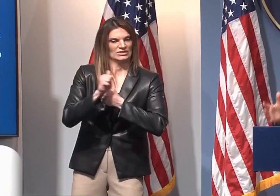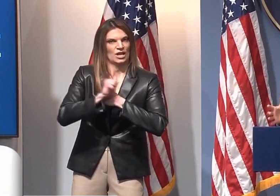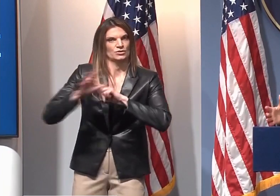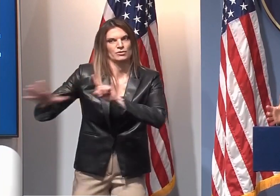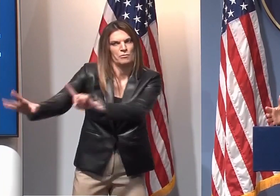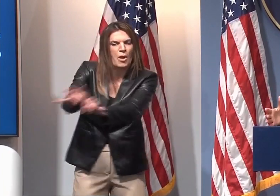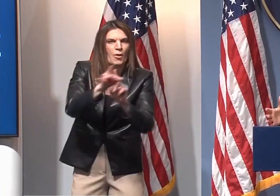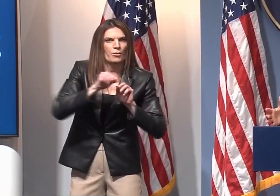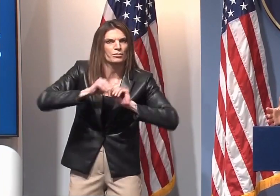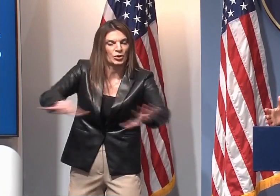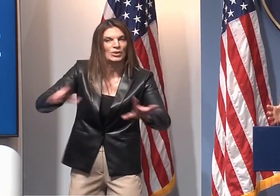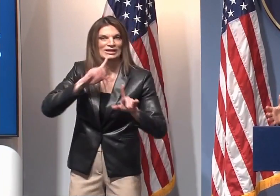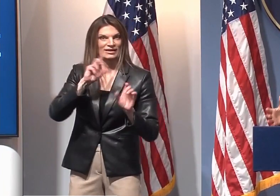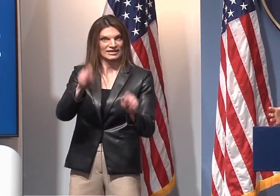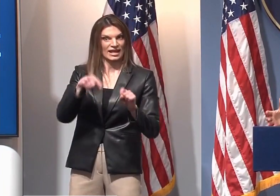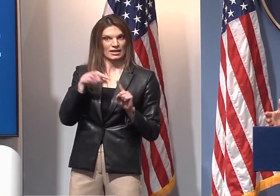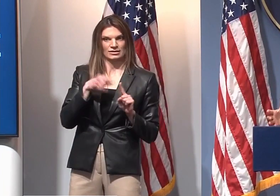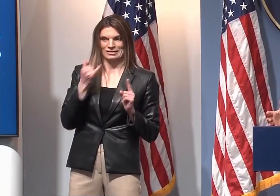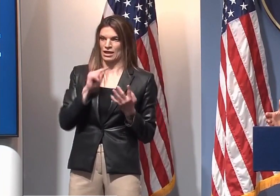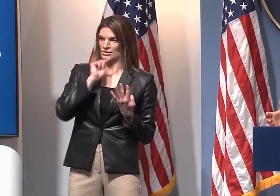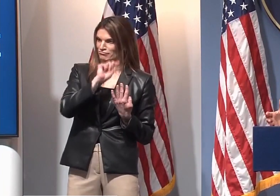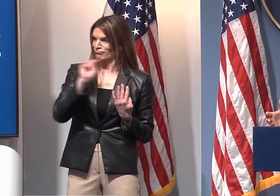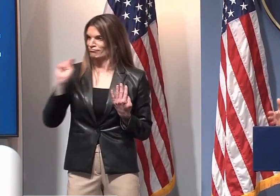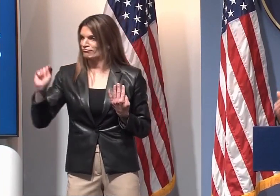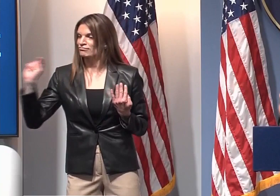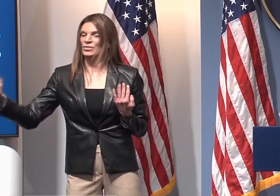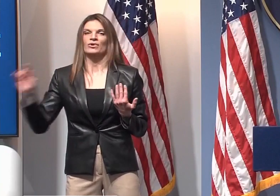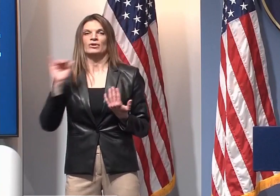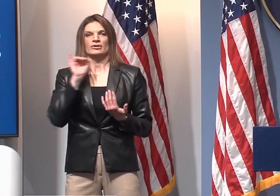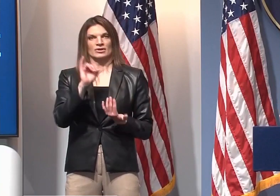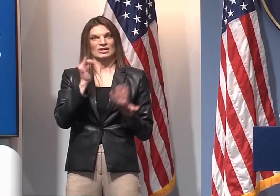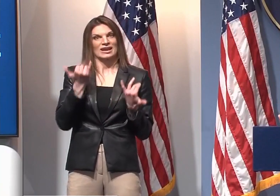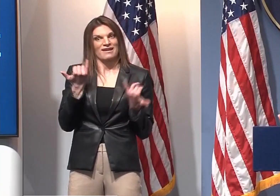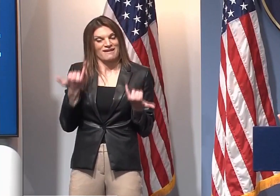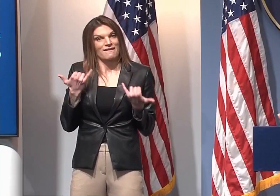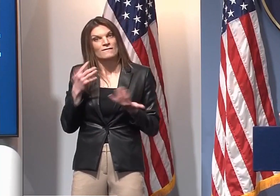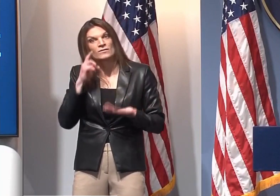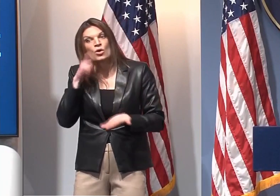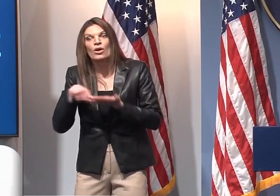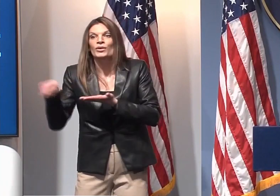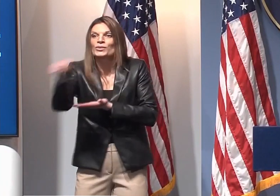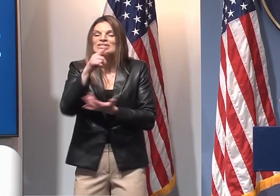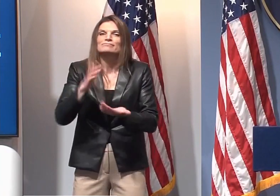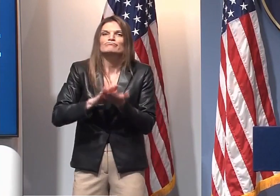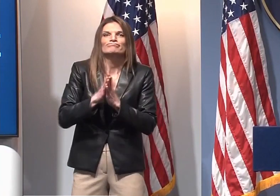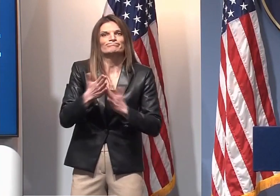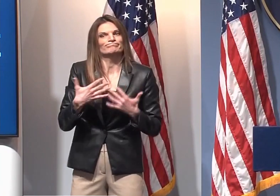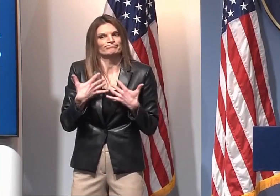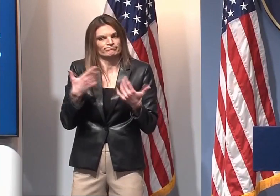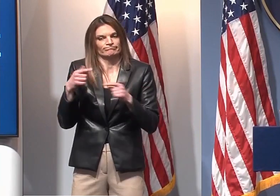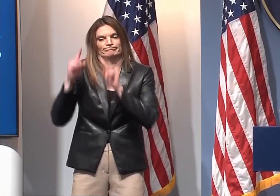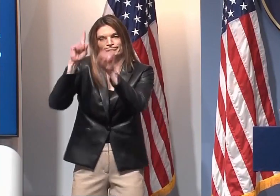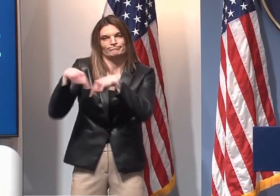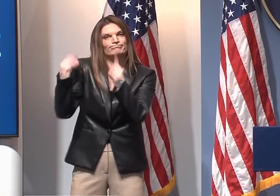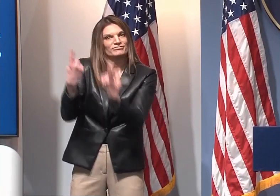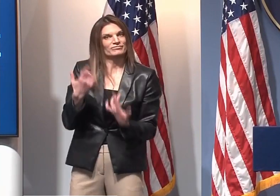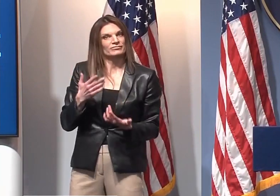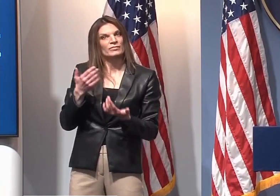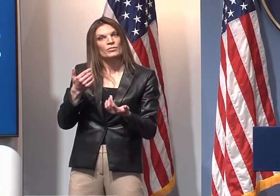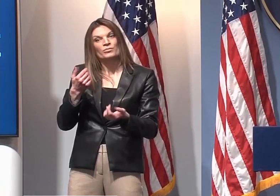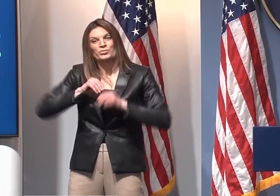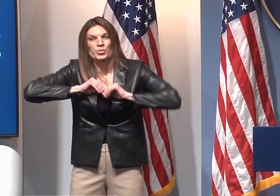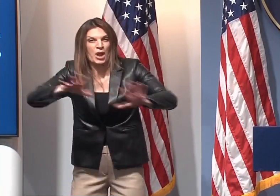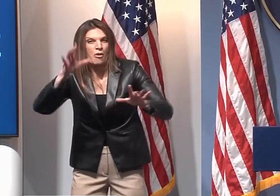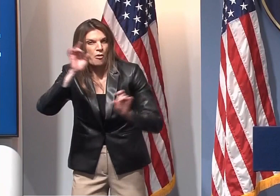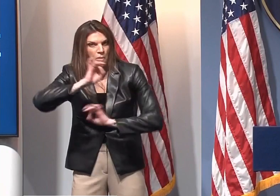got reservoirs of people that we kept safe for a long period of time who don't have antibodies and variants that are easier to catch. And that's a